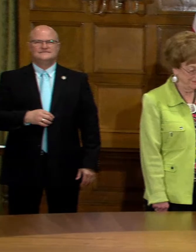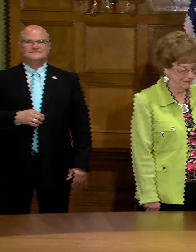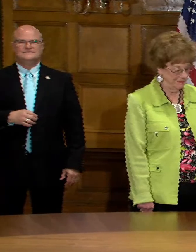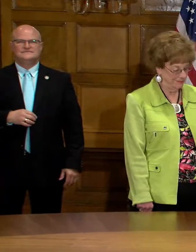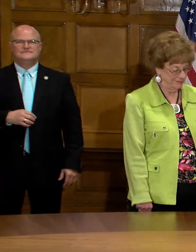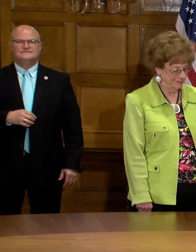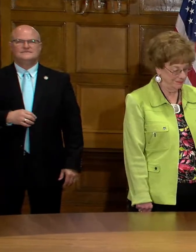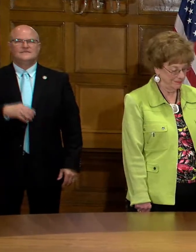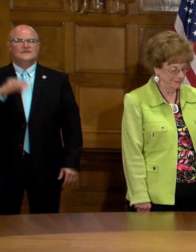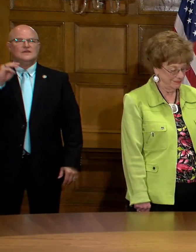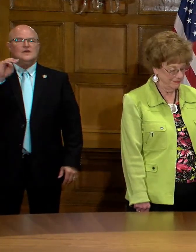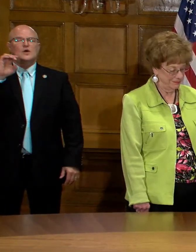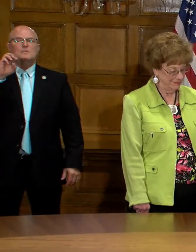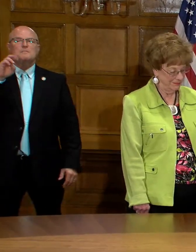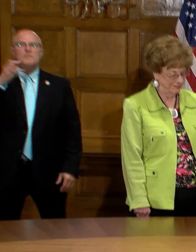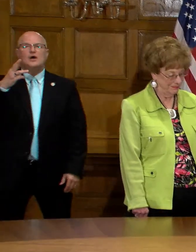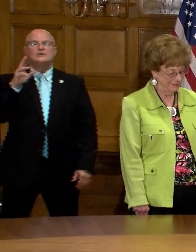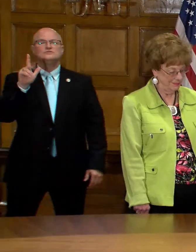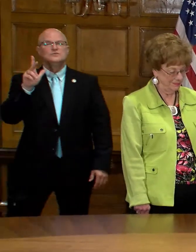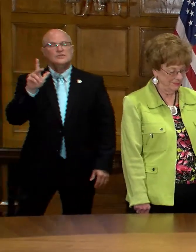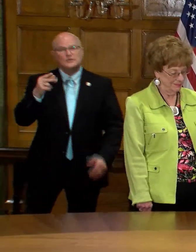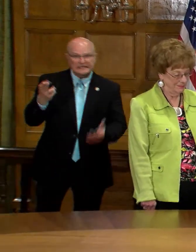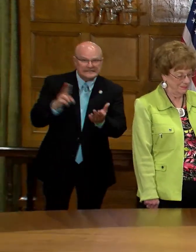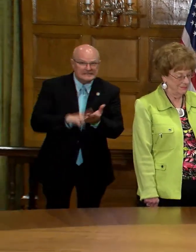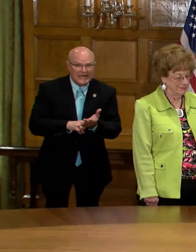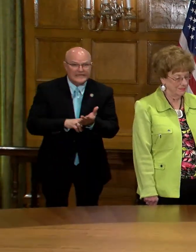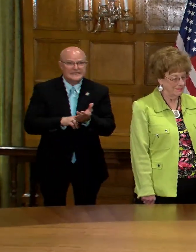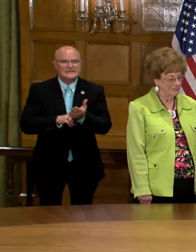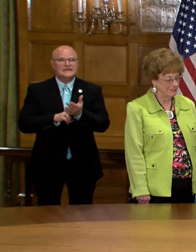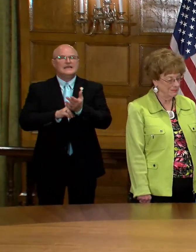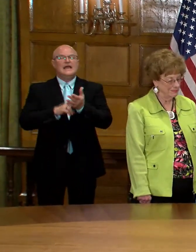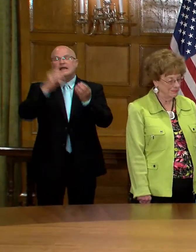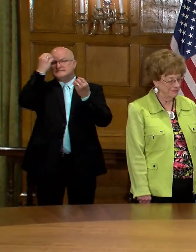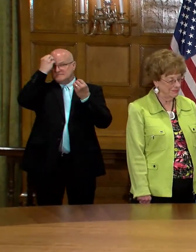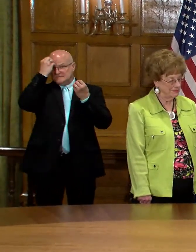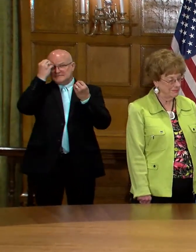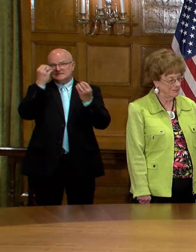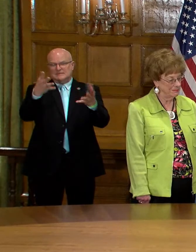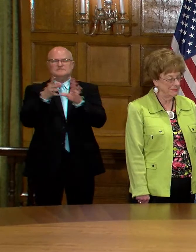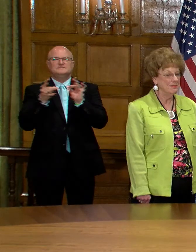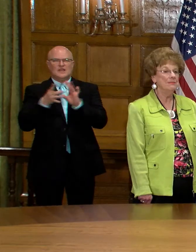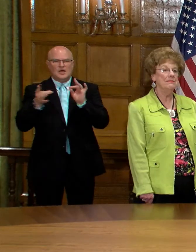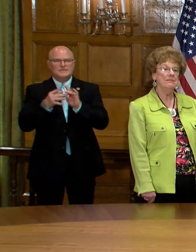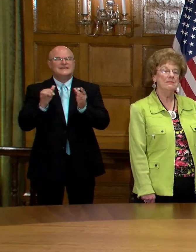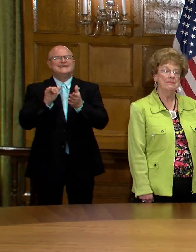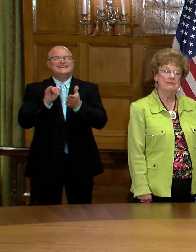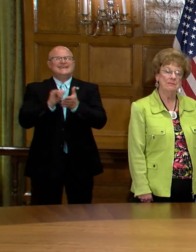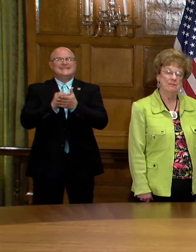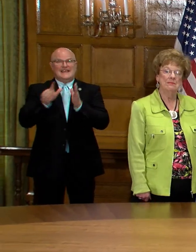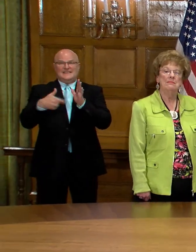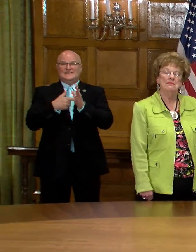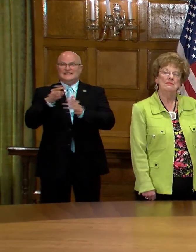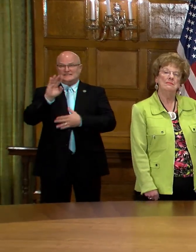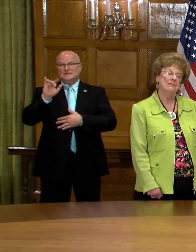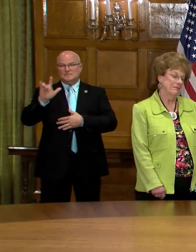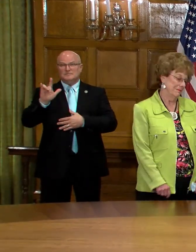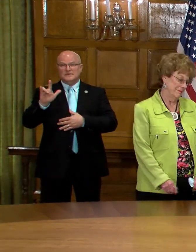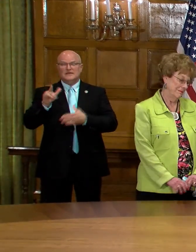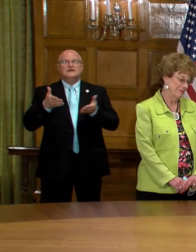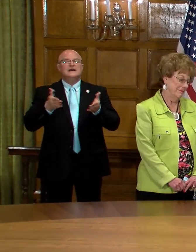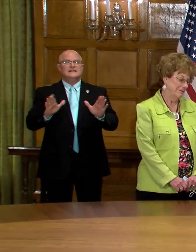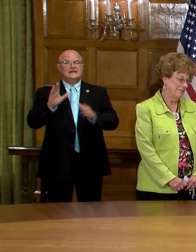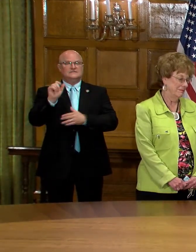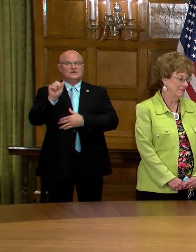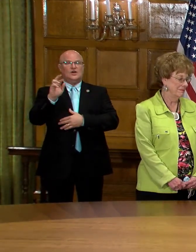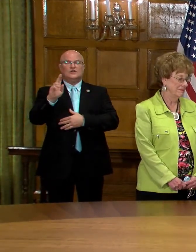And March 23, 21, it is signed. And just let me comment that this bill